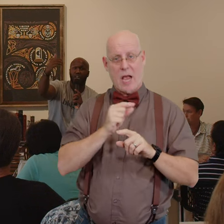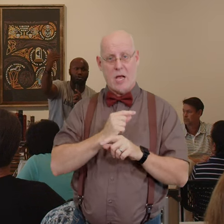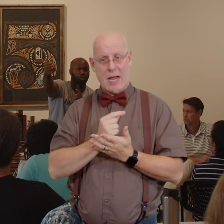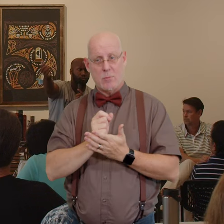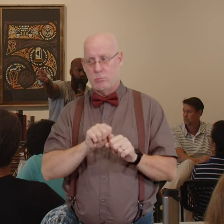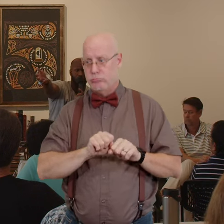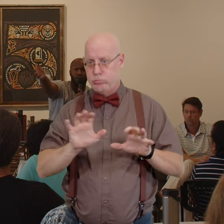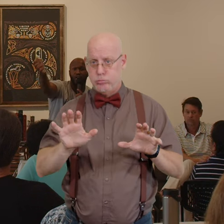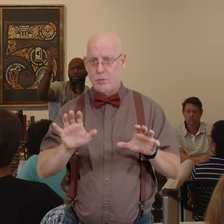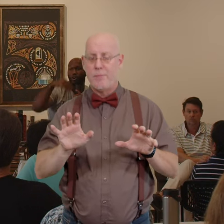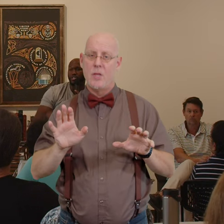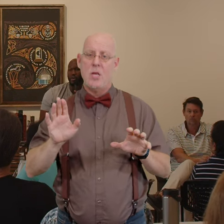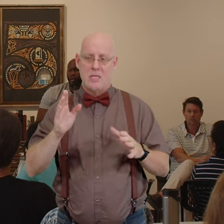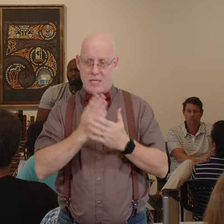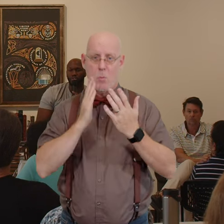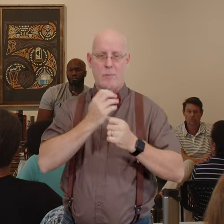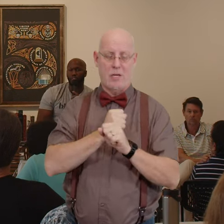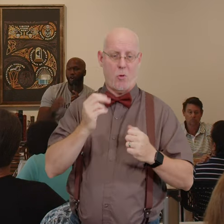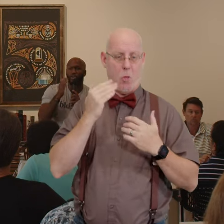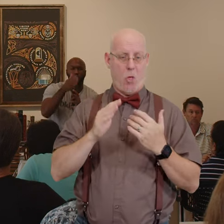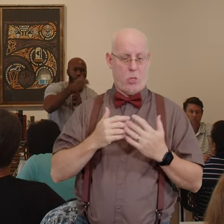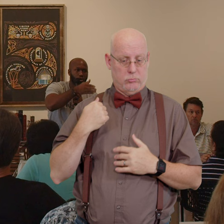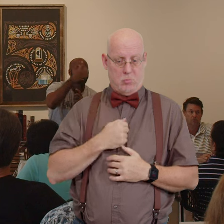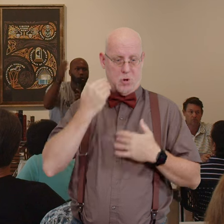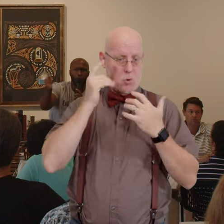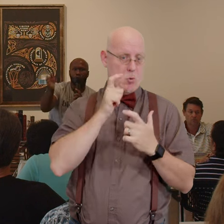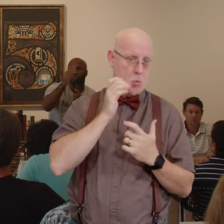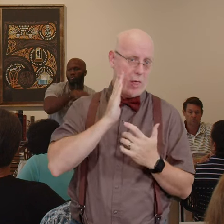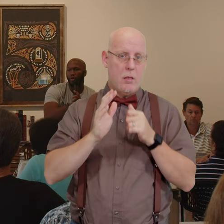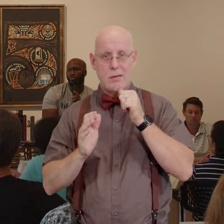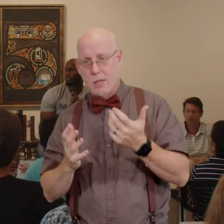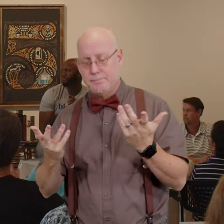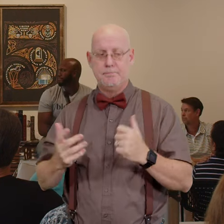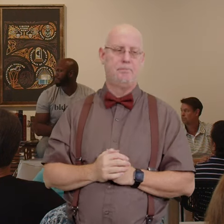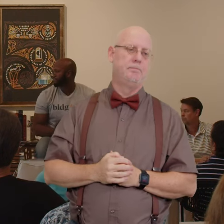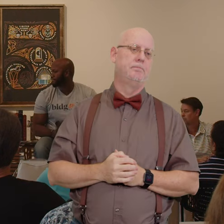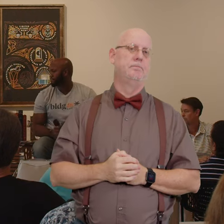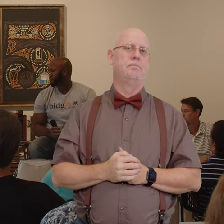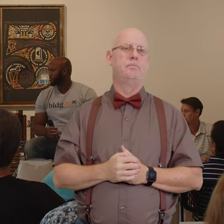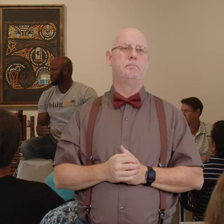when the gospel goes forth, there will be some that will be saved, even though we don't know who will or who won't.